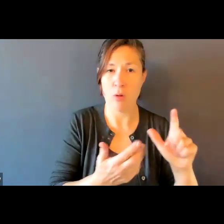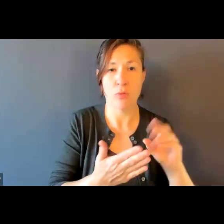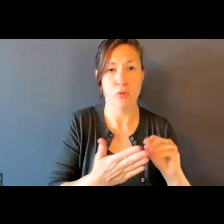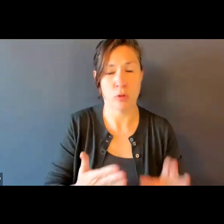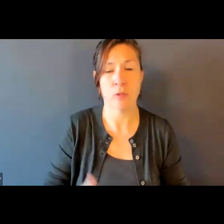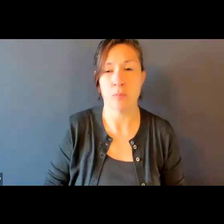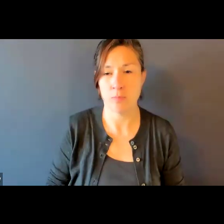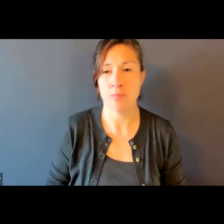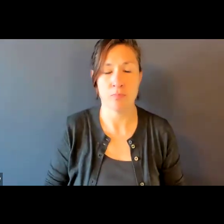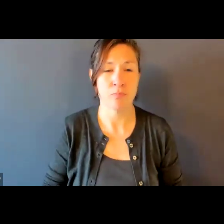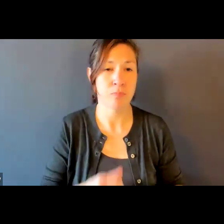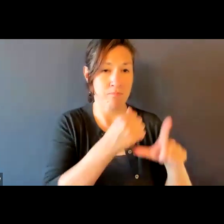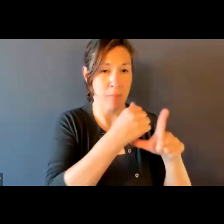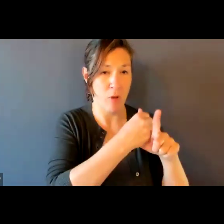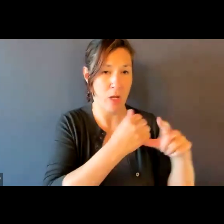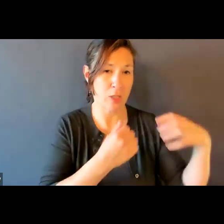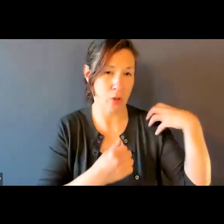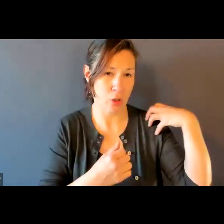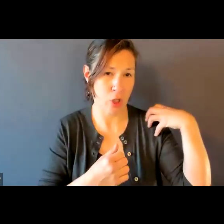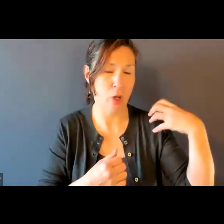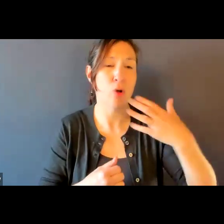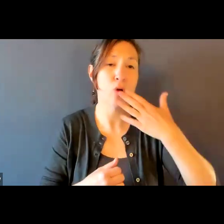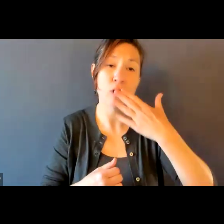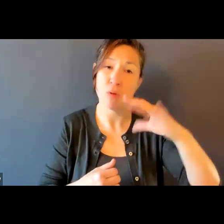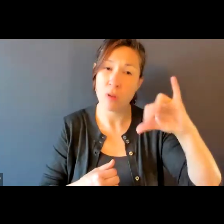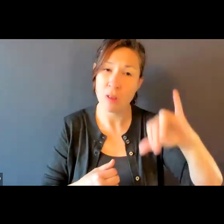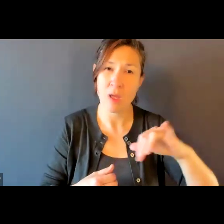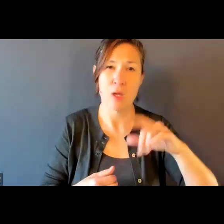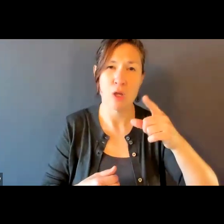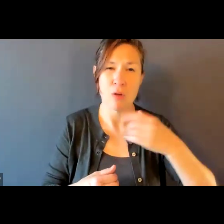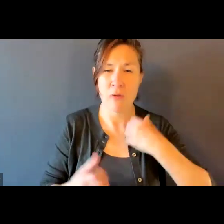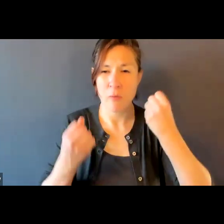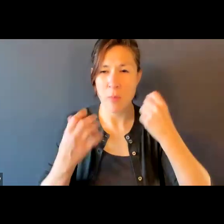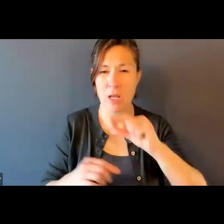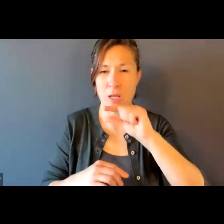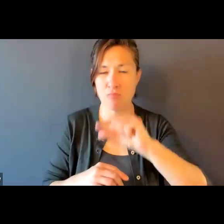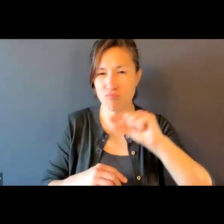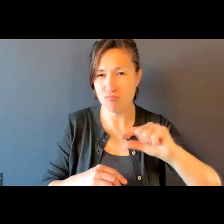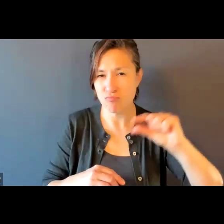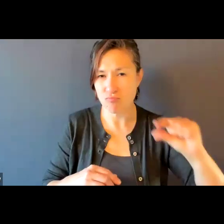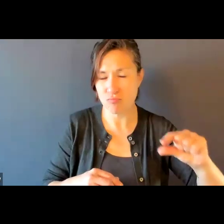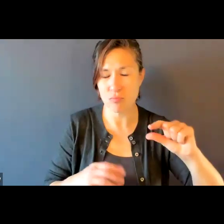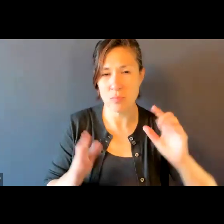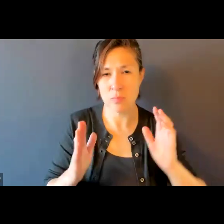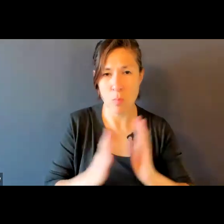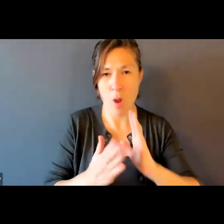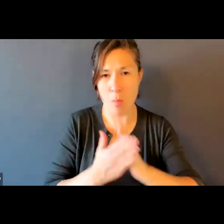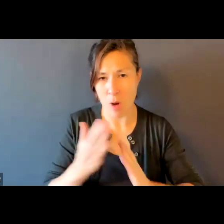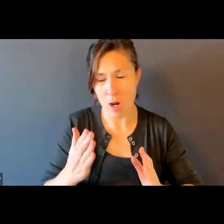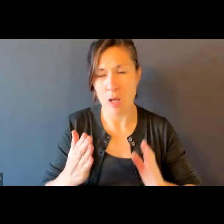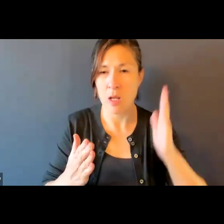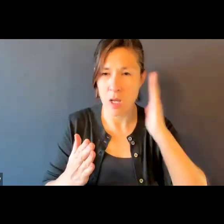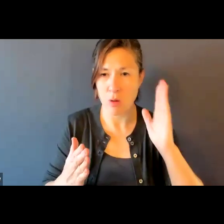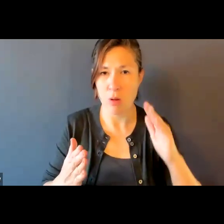Thank you for that. And thank you, because I know you're doing so many little small pieces that ultimately are ending up to catapult